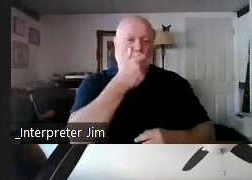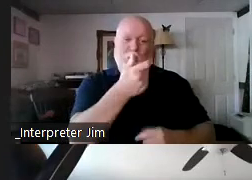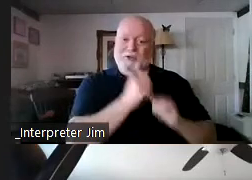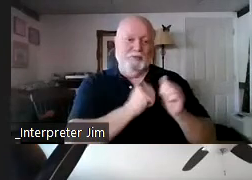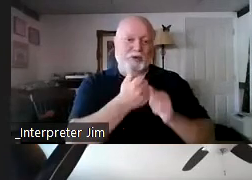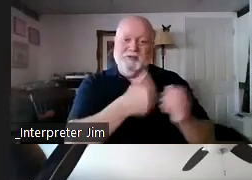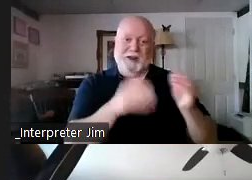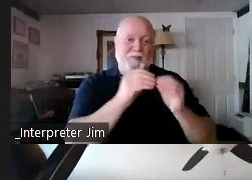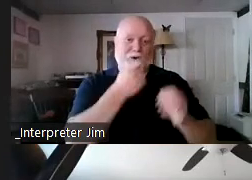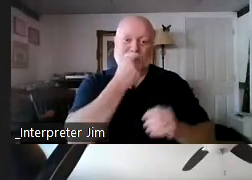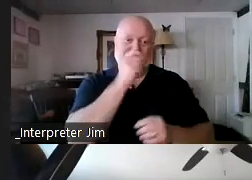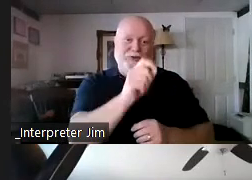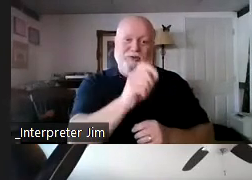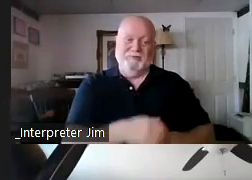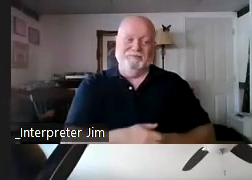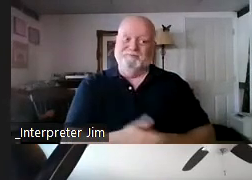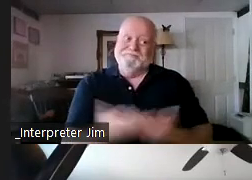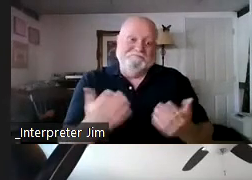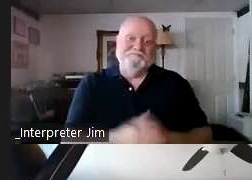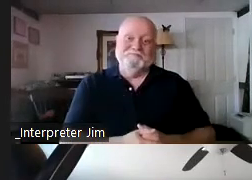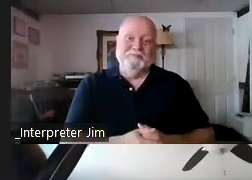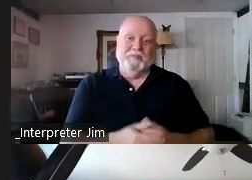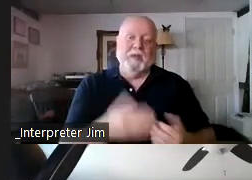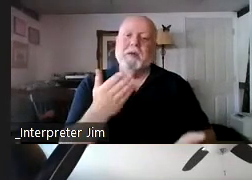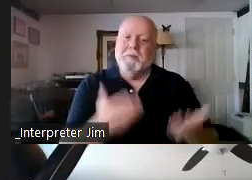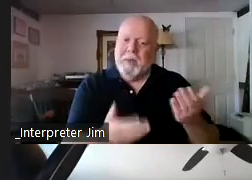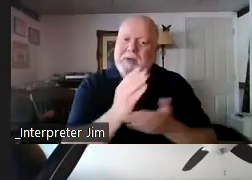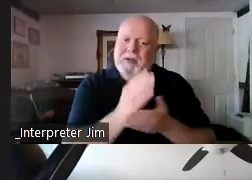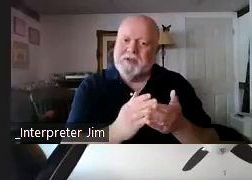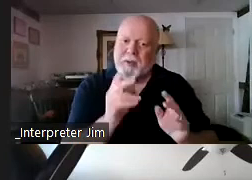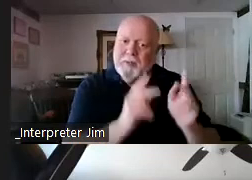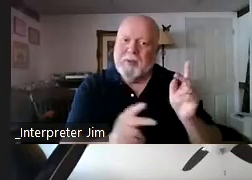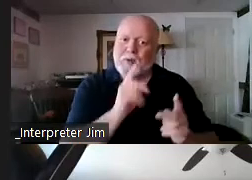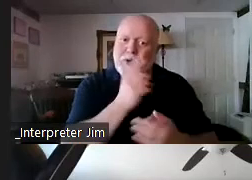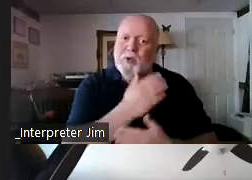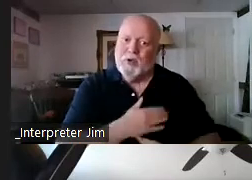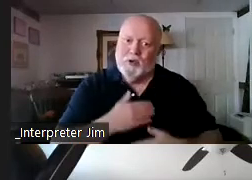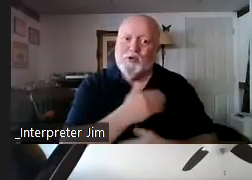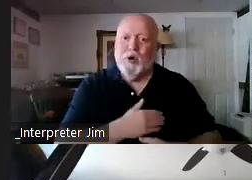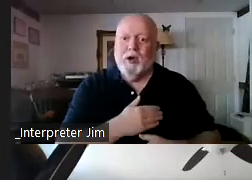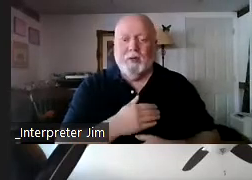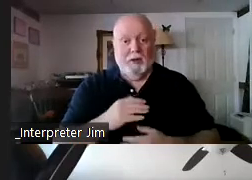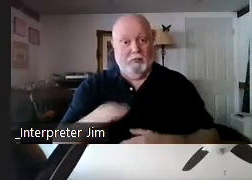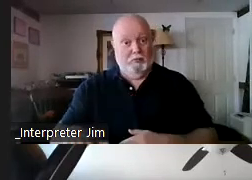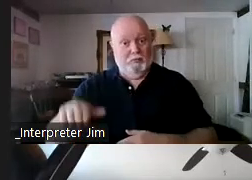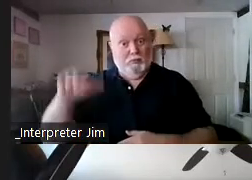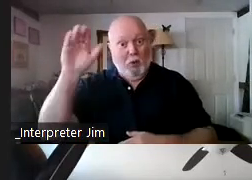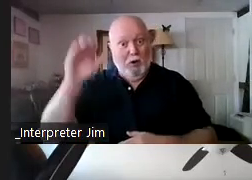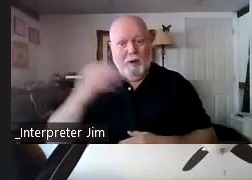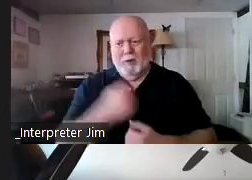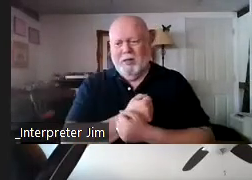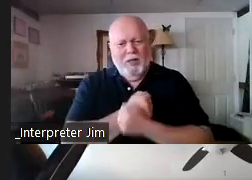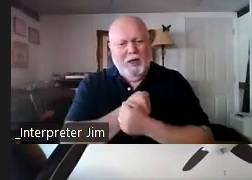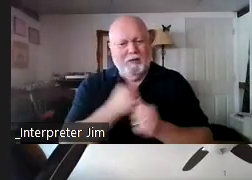that may be difficult for some people who are really into sports. I mean, I loved sports for most of my life. I was a big Mets, Jets,